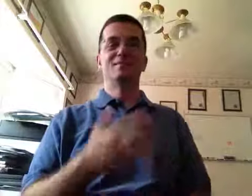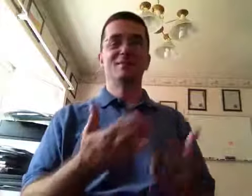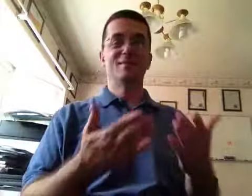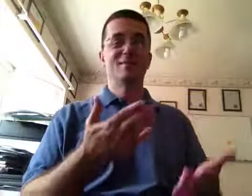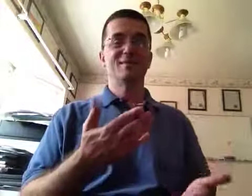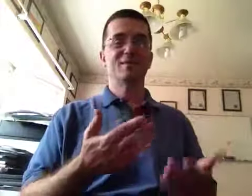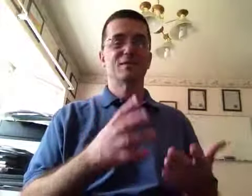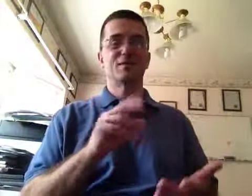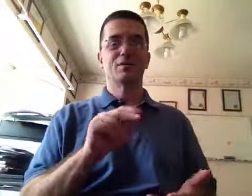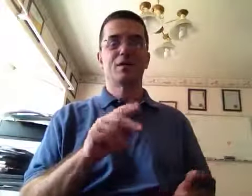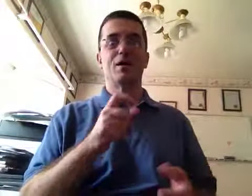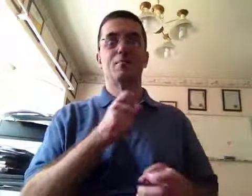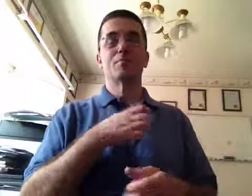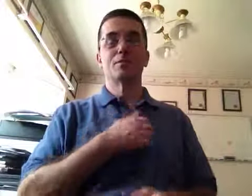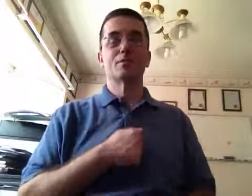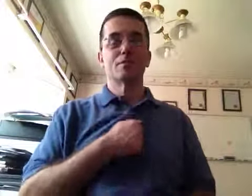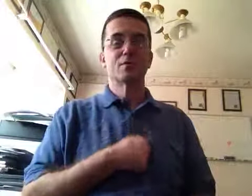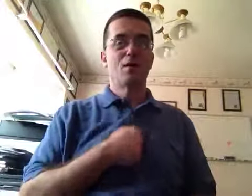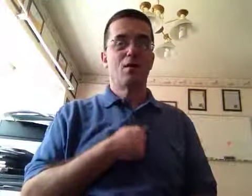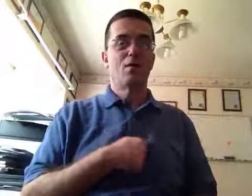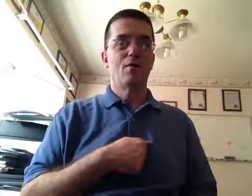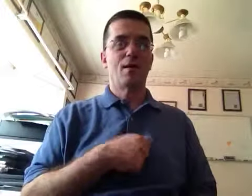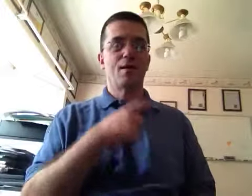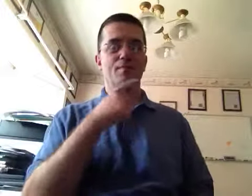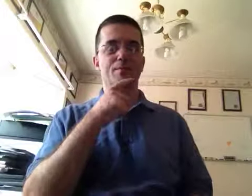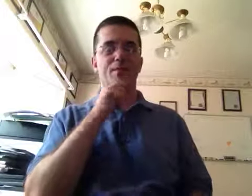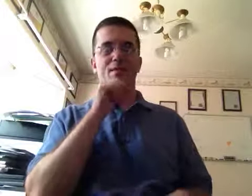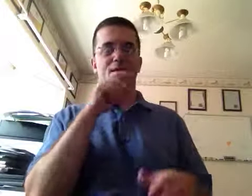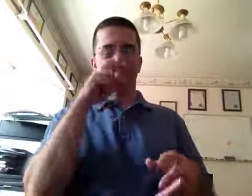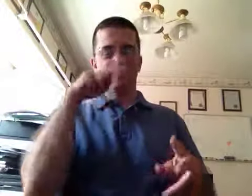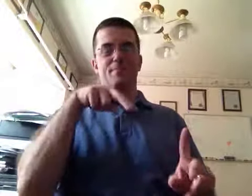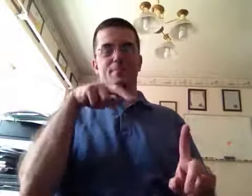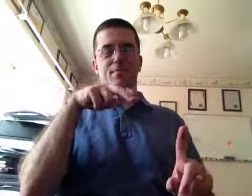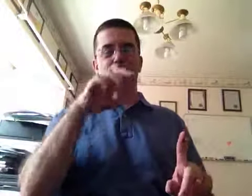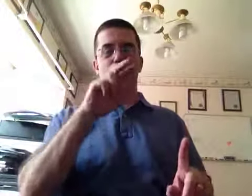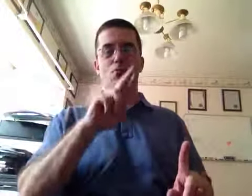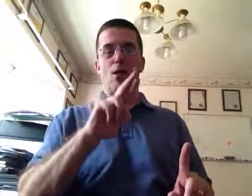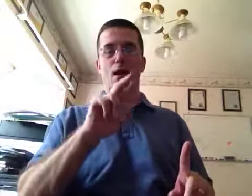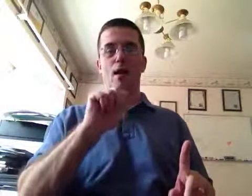No, I'm sorry. I didn't mean to put you rappers down. I apologize.